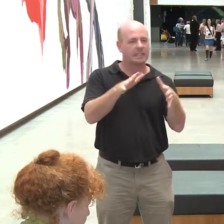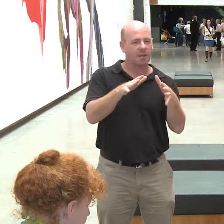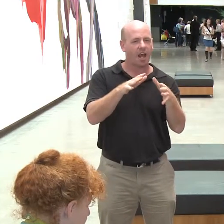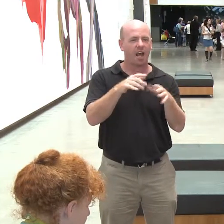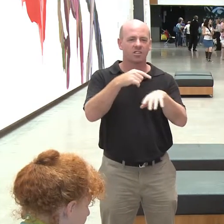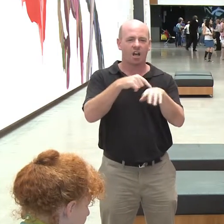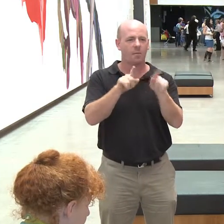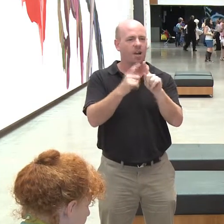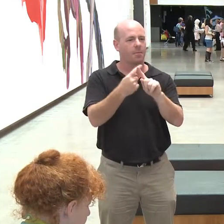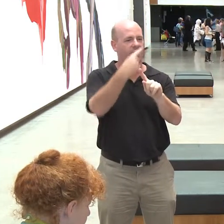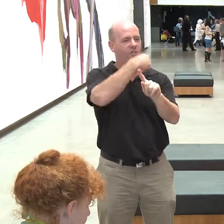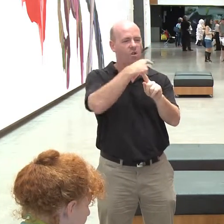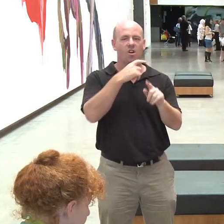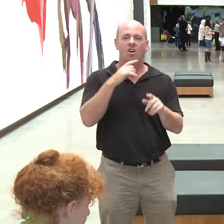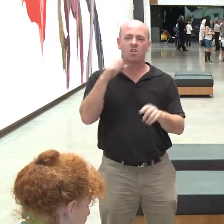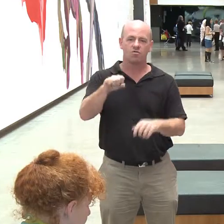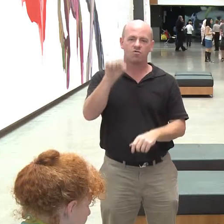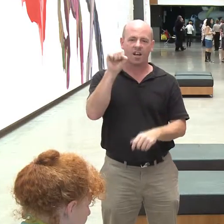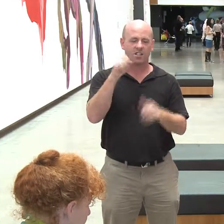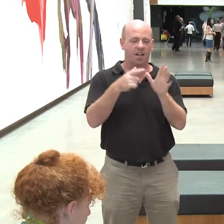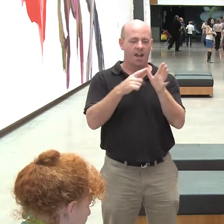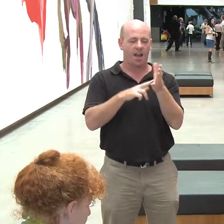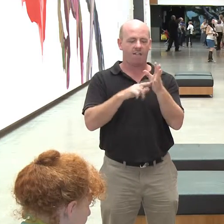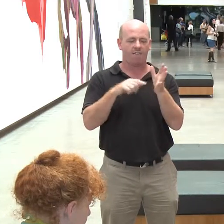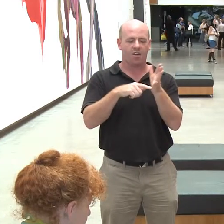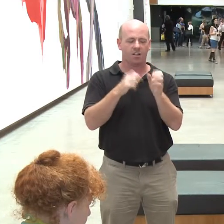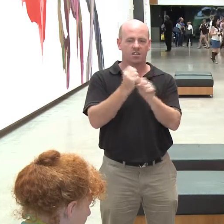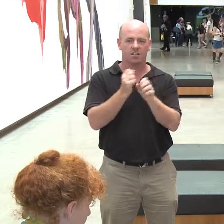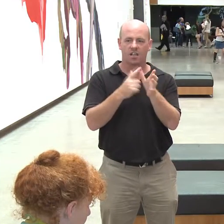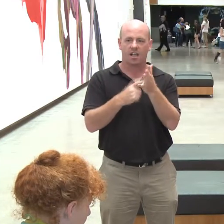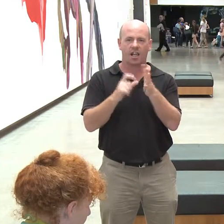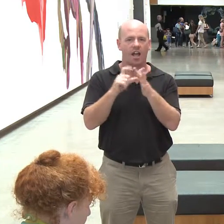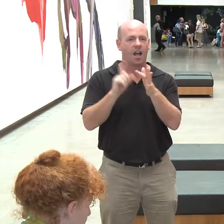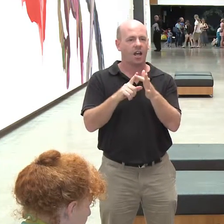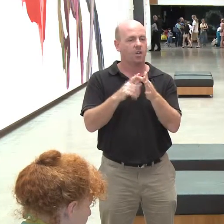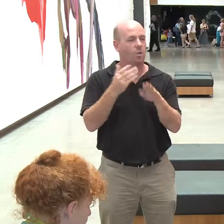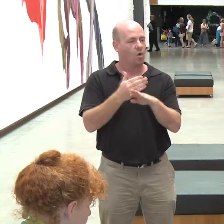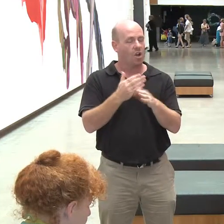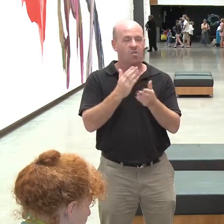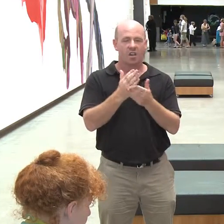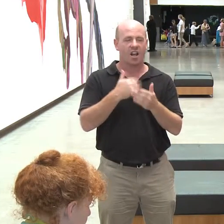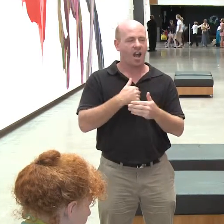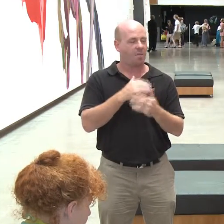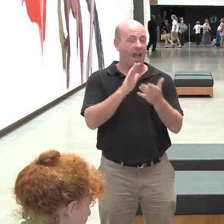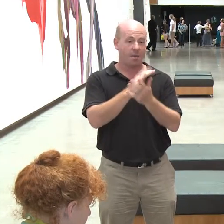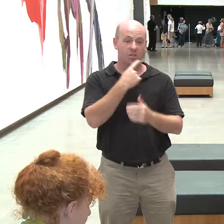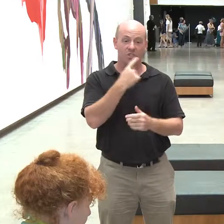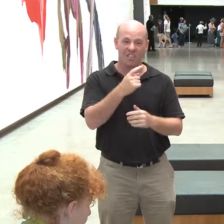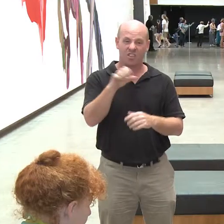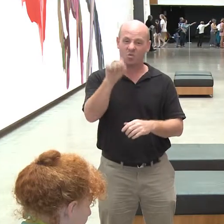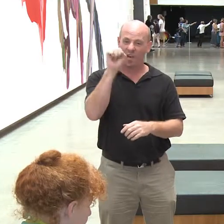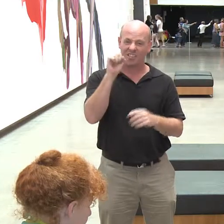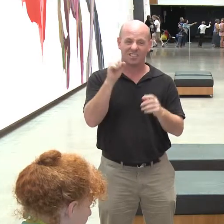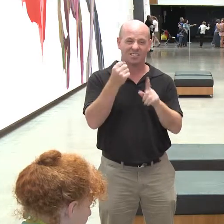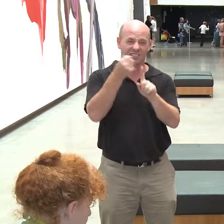early Russian avant-garde work. I'm very glad you mentioned the early Russian revolutionary material, because